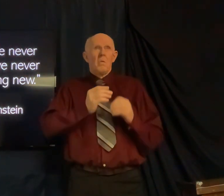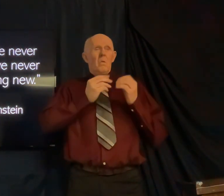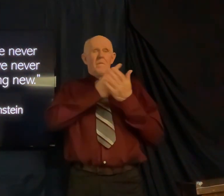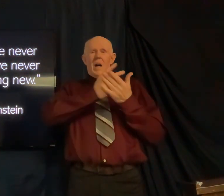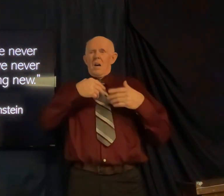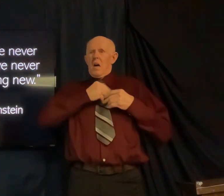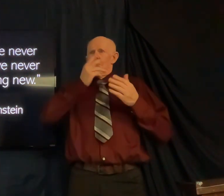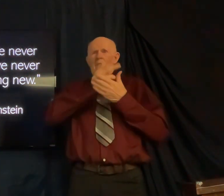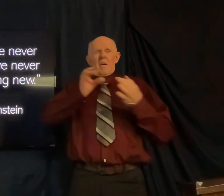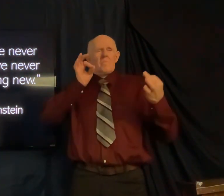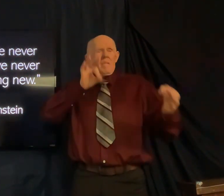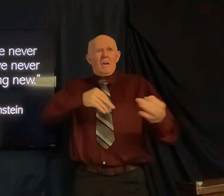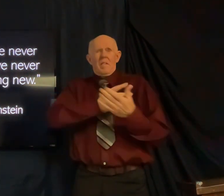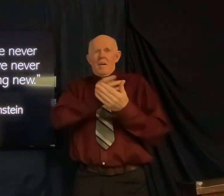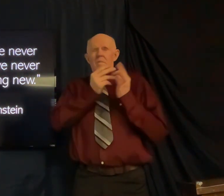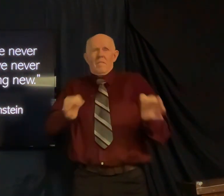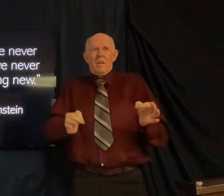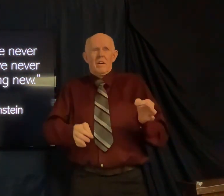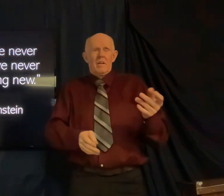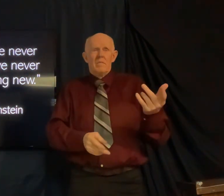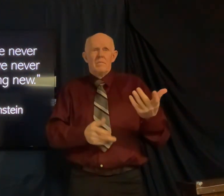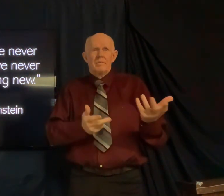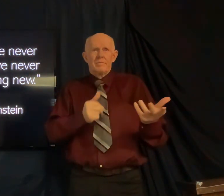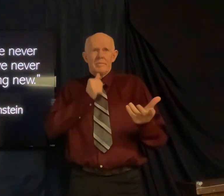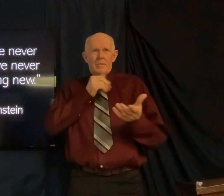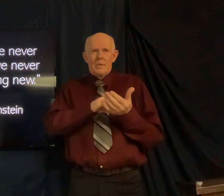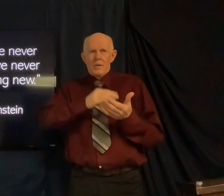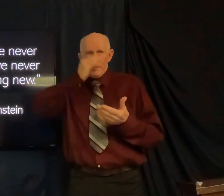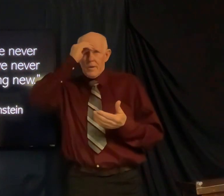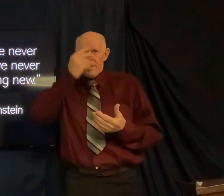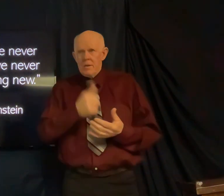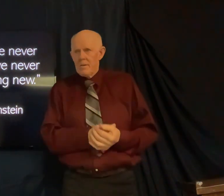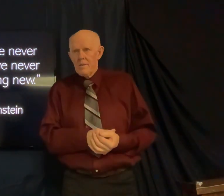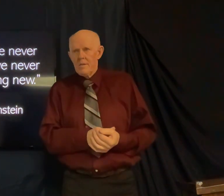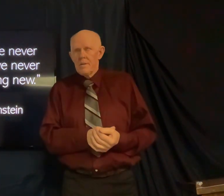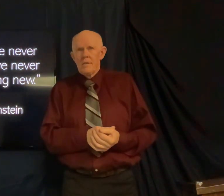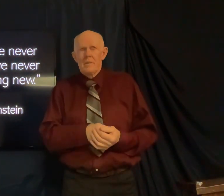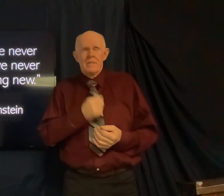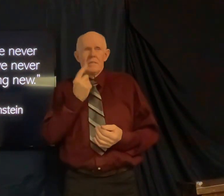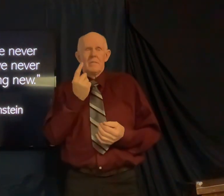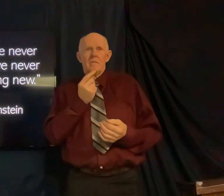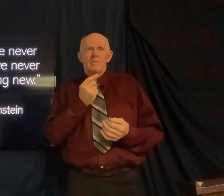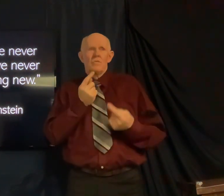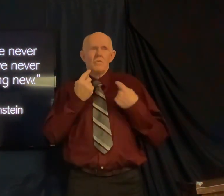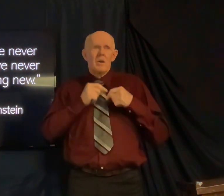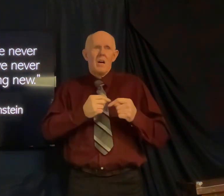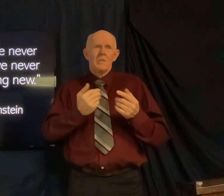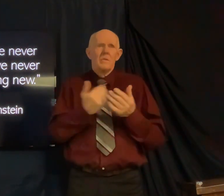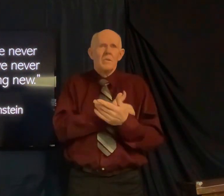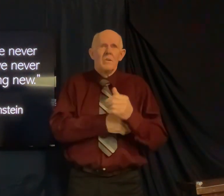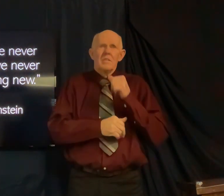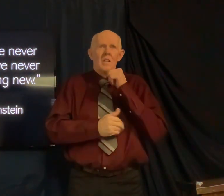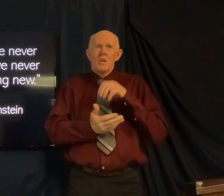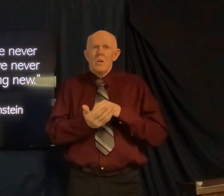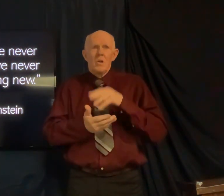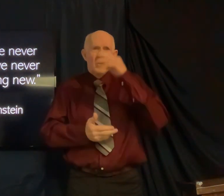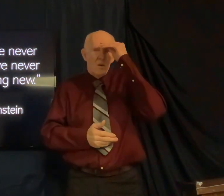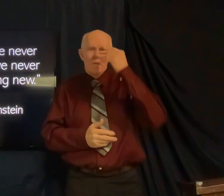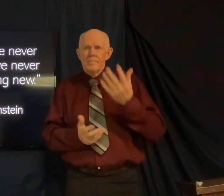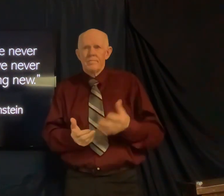And this is right. If we didn't fail, if we were perfect, we wouldn't learn anything. We wouldn't try anything